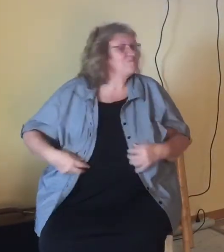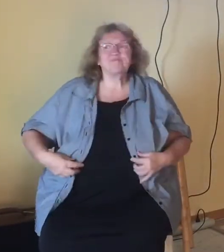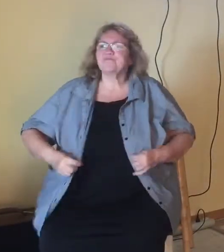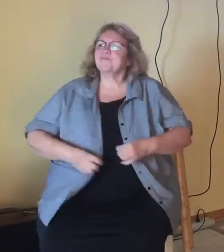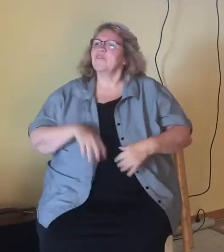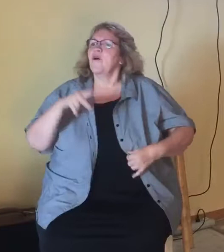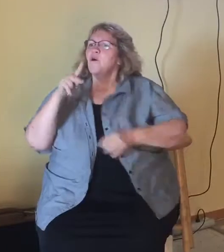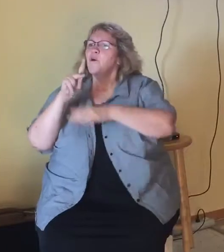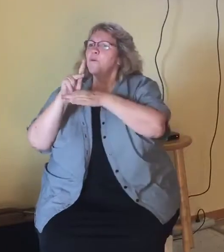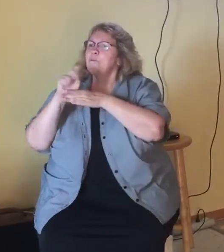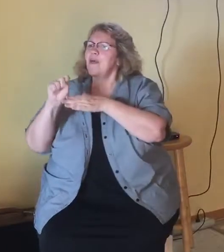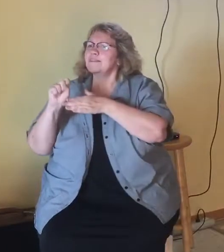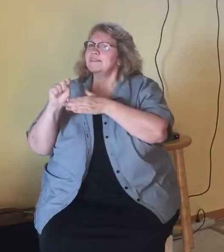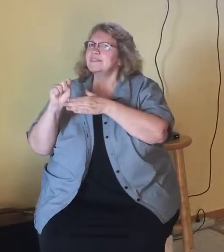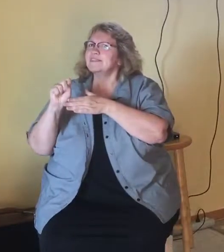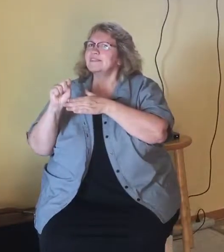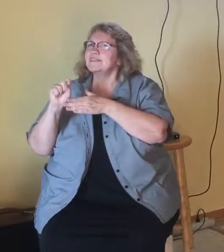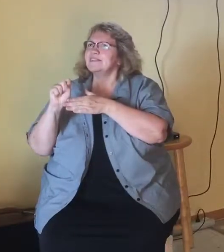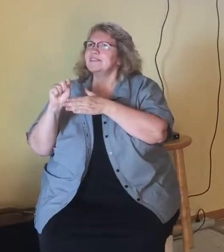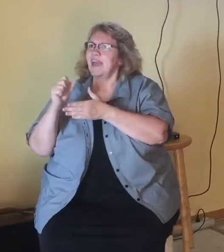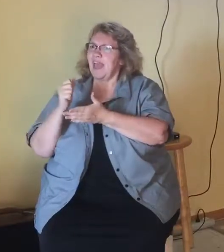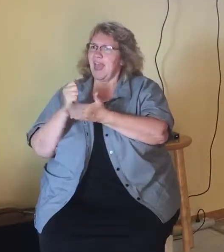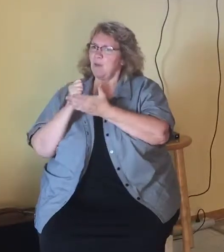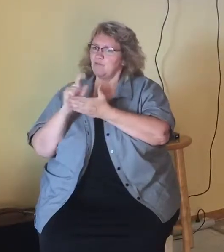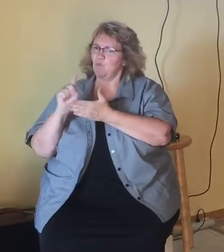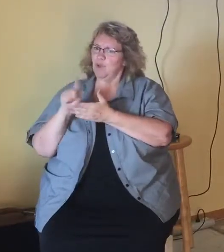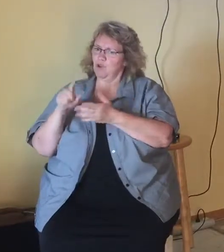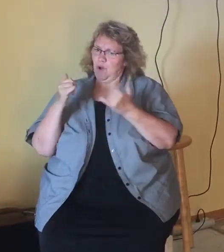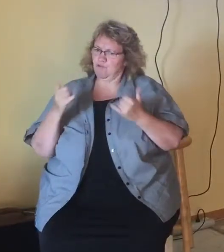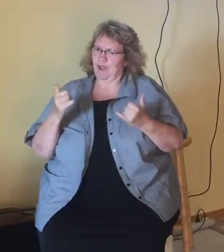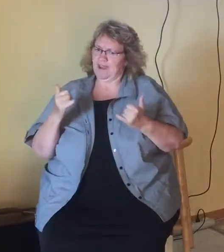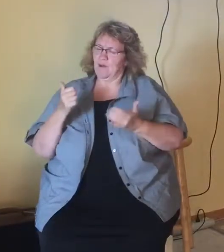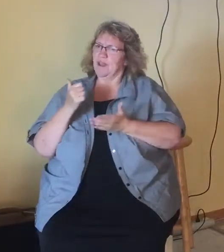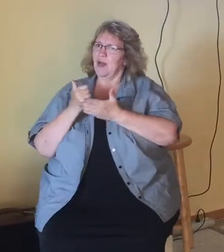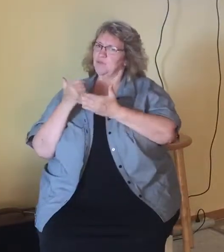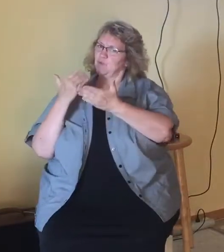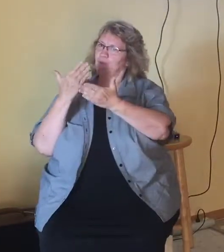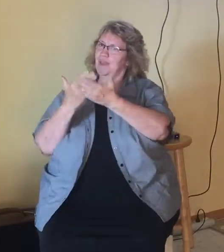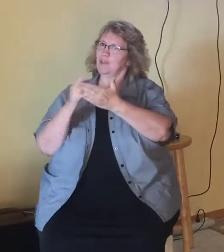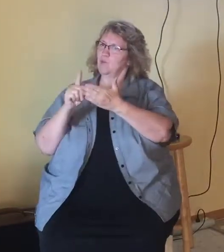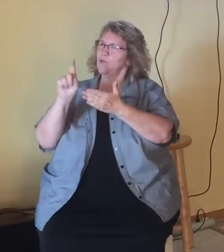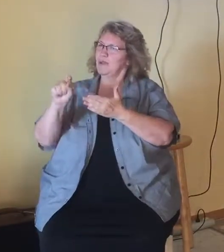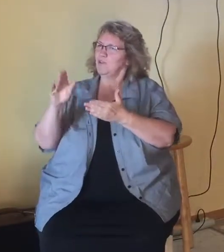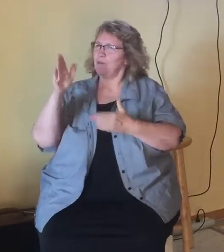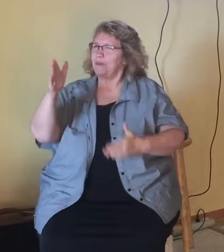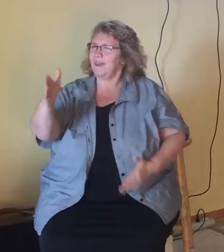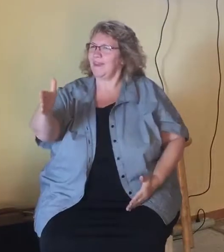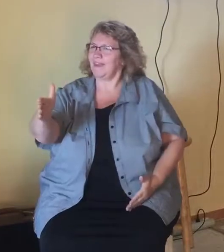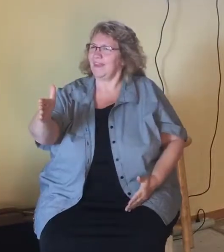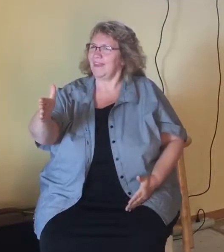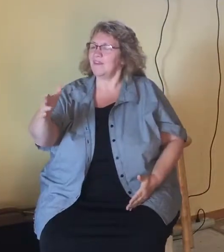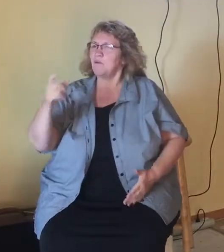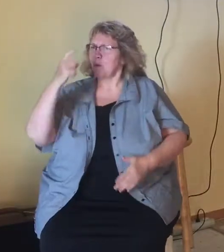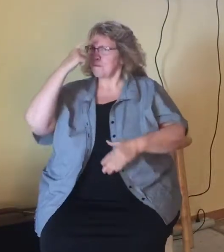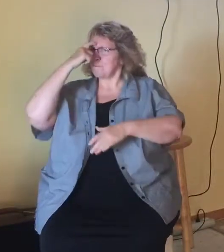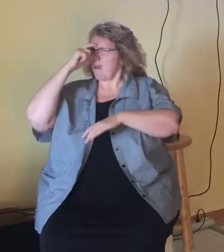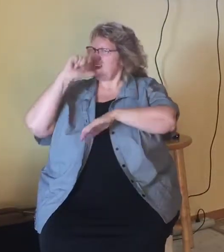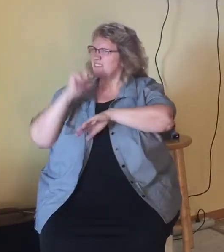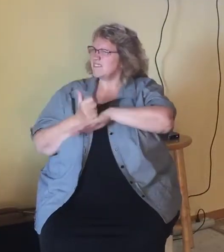So Plexus helps you where you are right now, and it helps you get to where you need to be. So let's take a look at kind of their mindset and